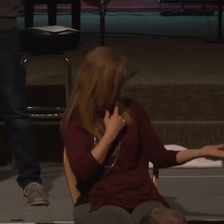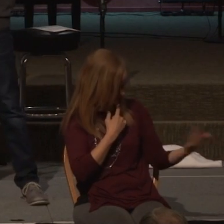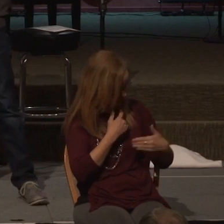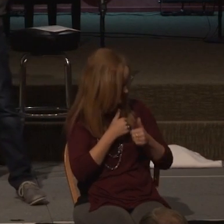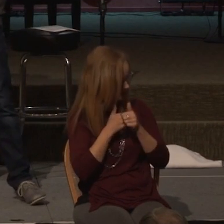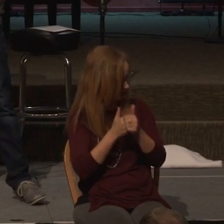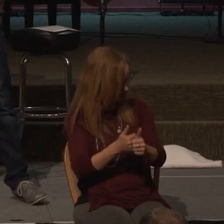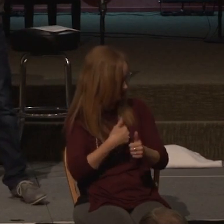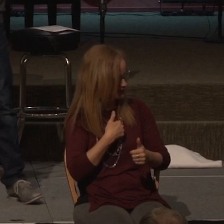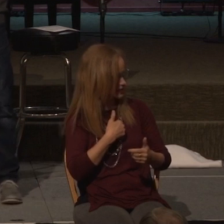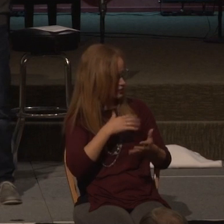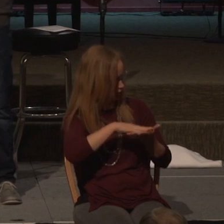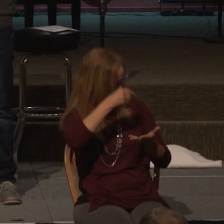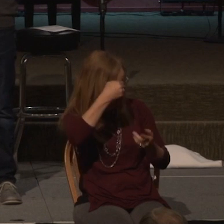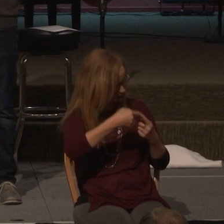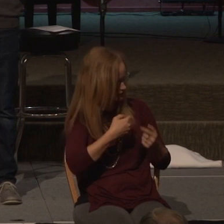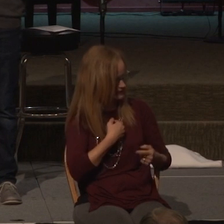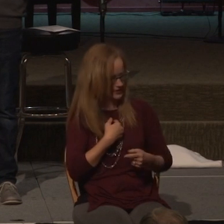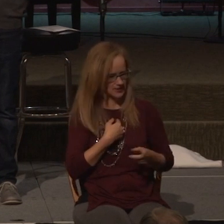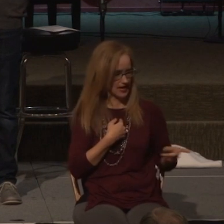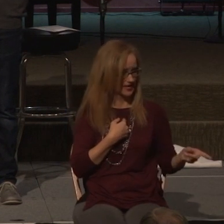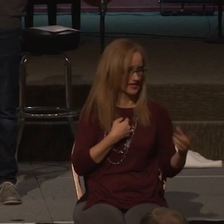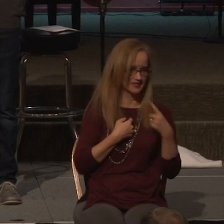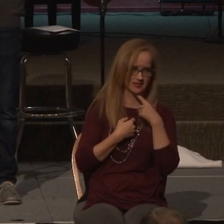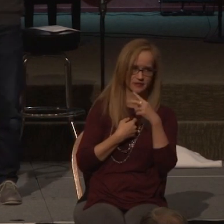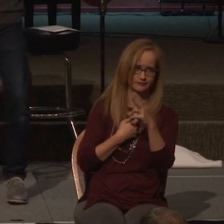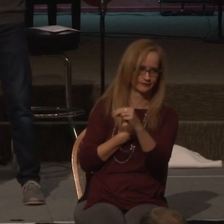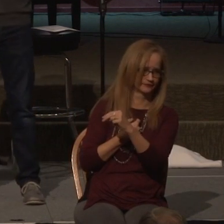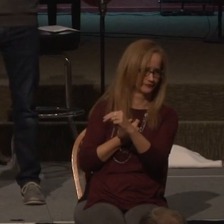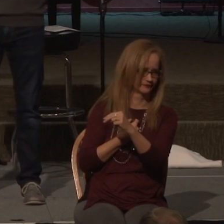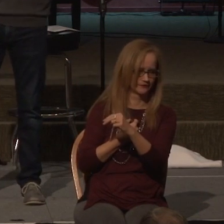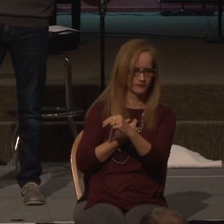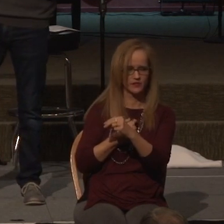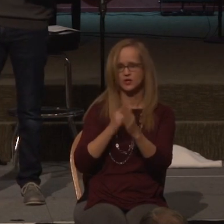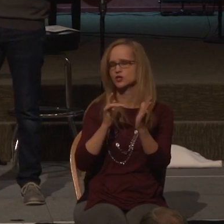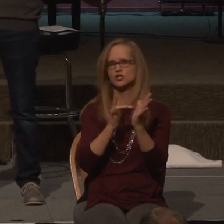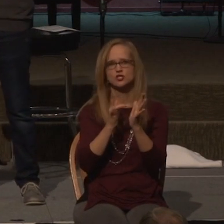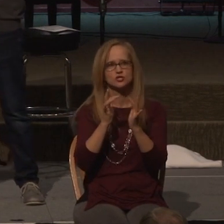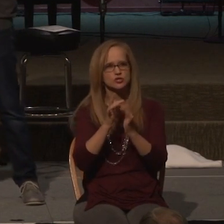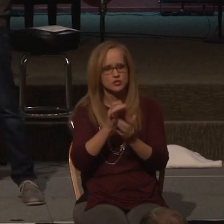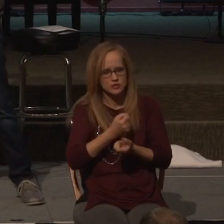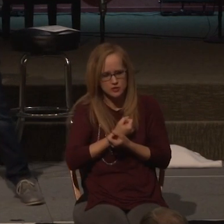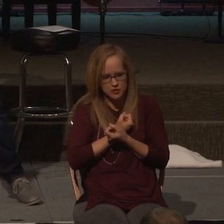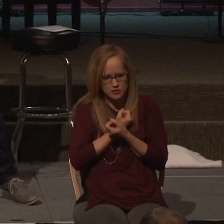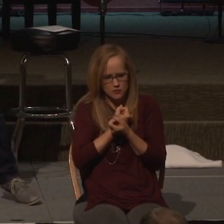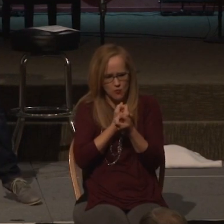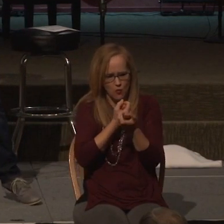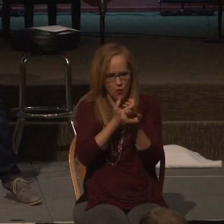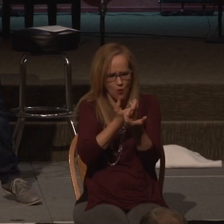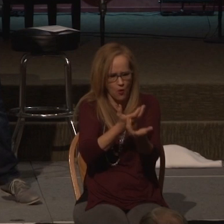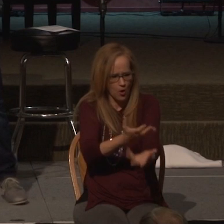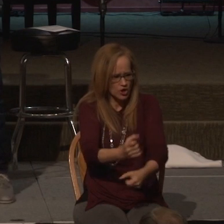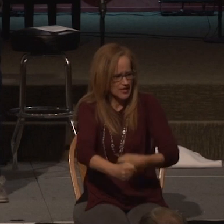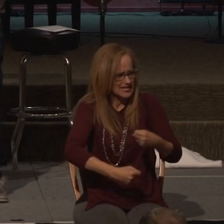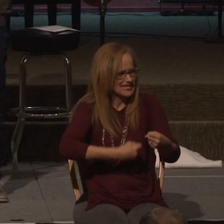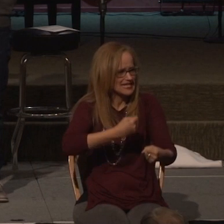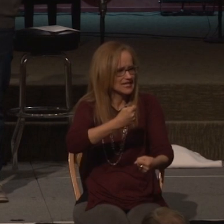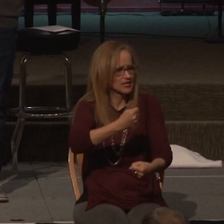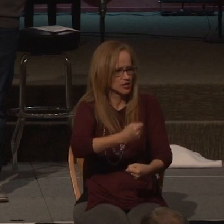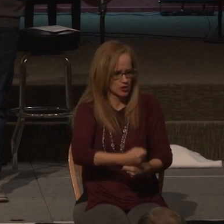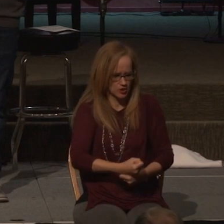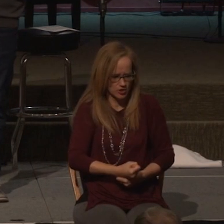Come and learn from me." And he said, "No." You see Jesus pouring years